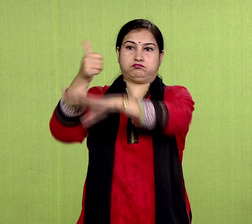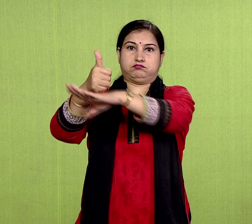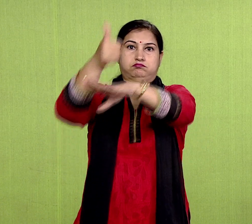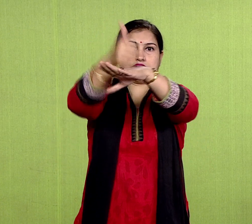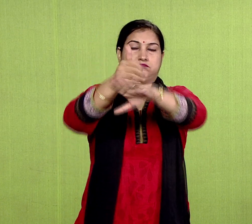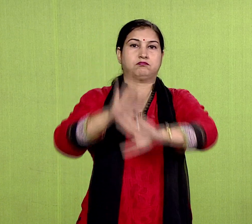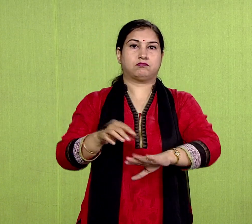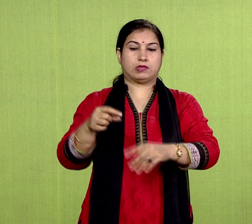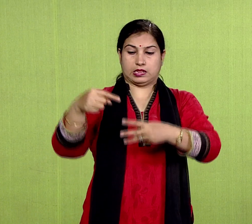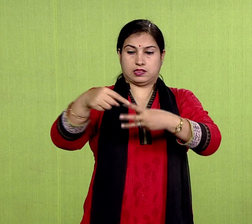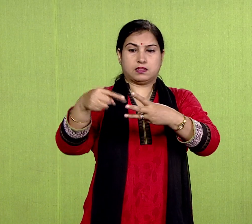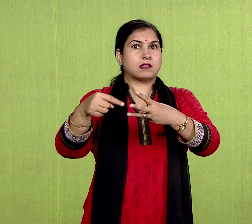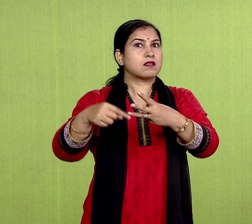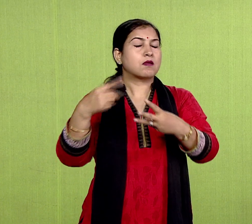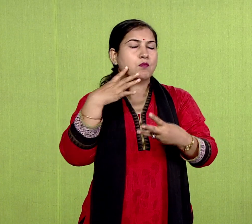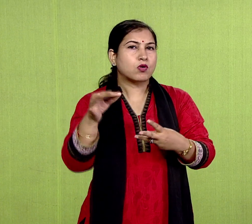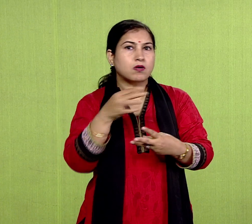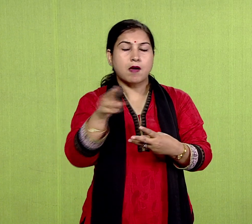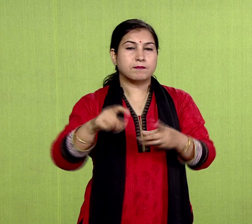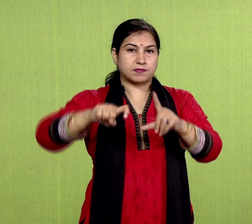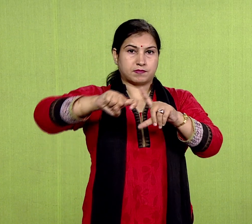These were Koshala,